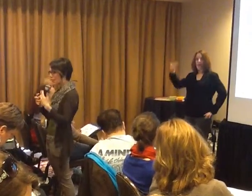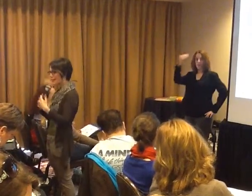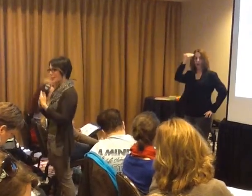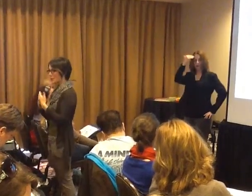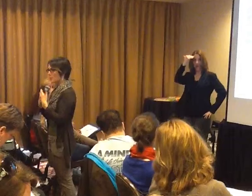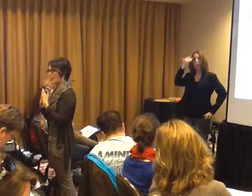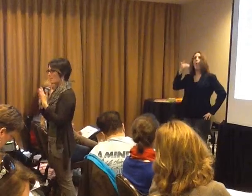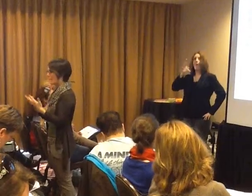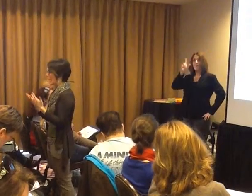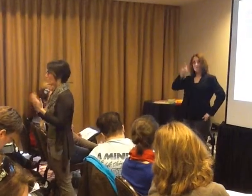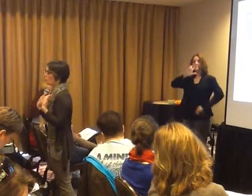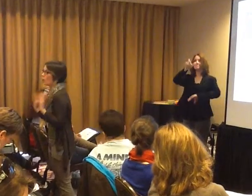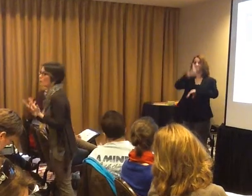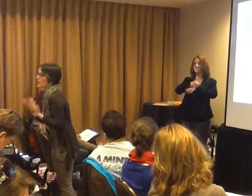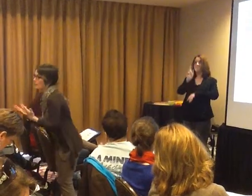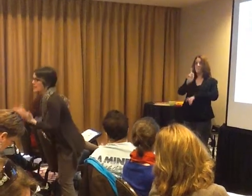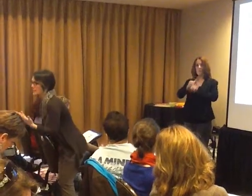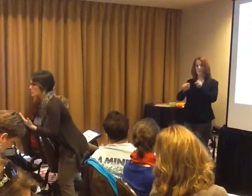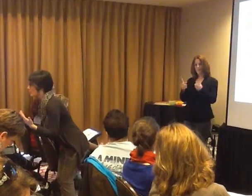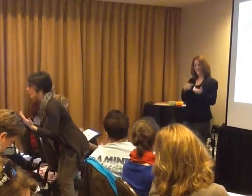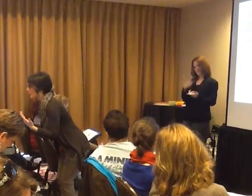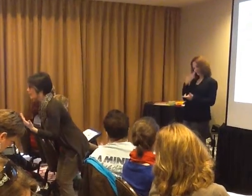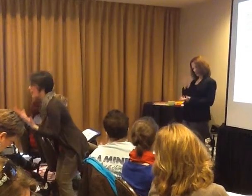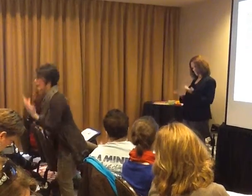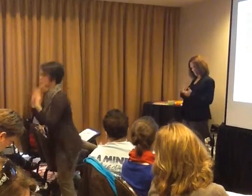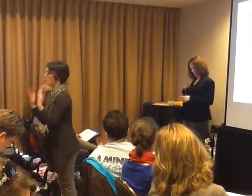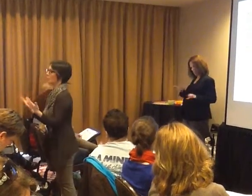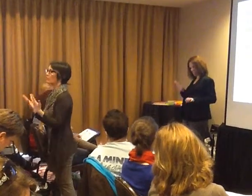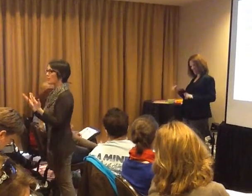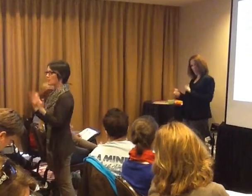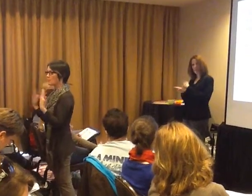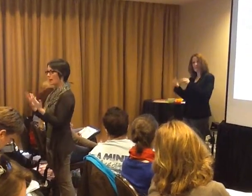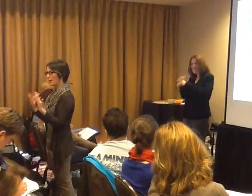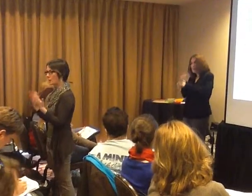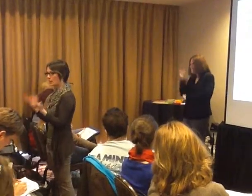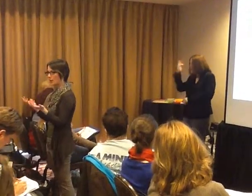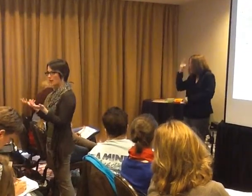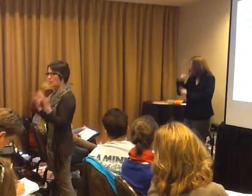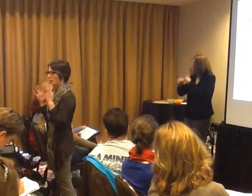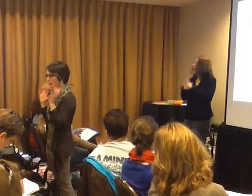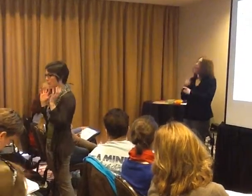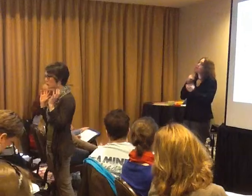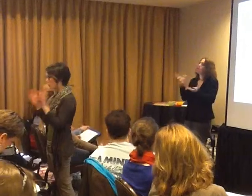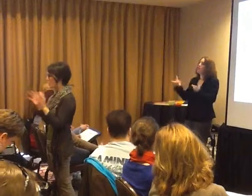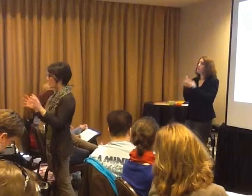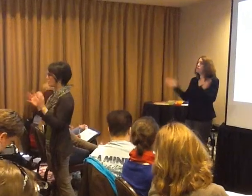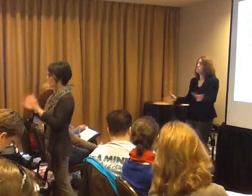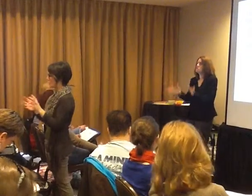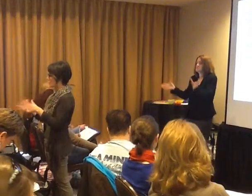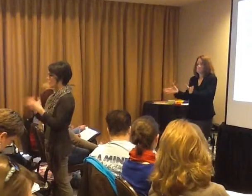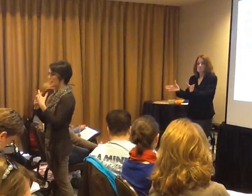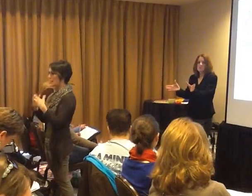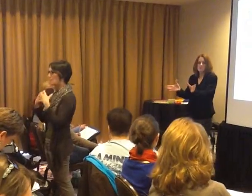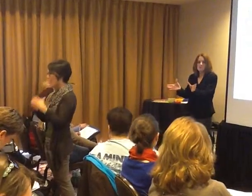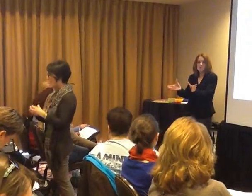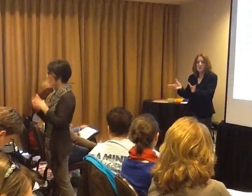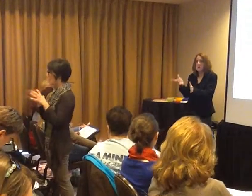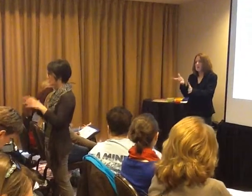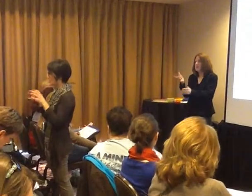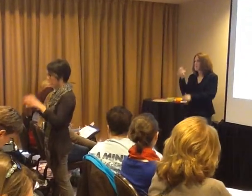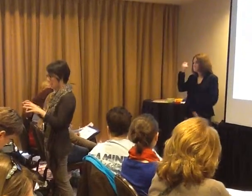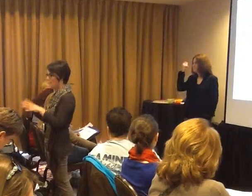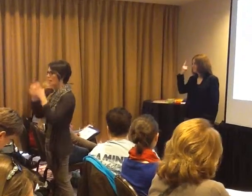do that. But I don't know, maybe I did do that in math and I just didn't realize it, but I really wanted to kind of draw that to your attention, that in